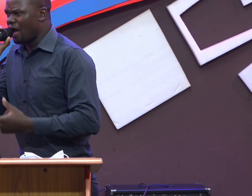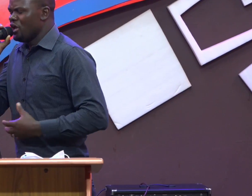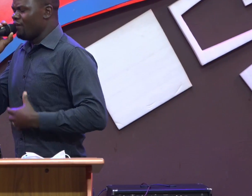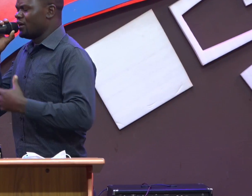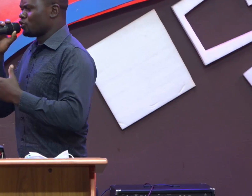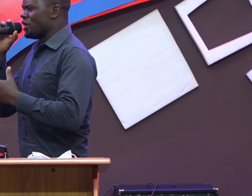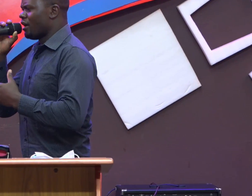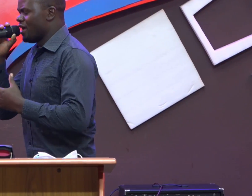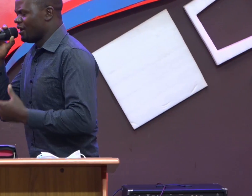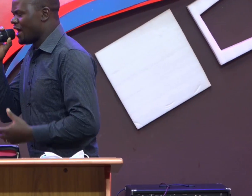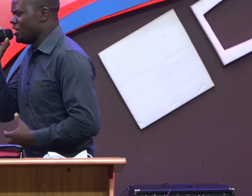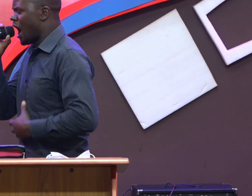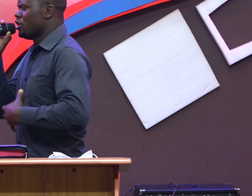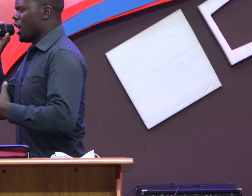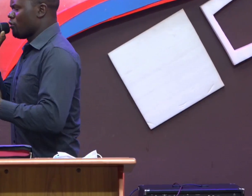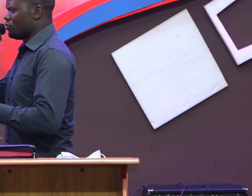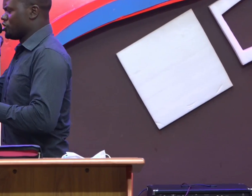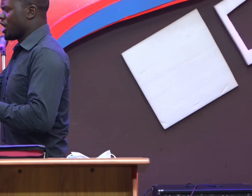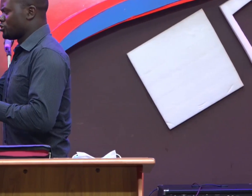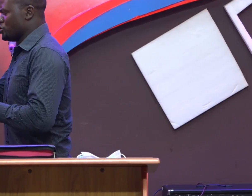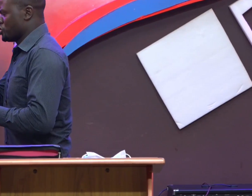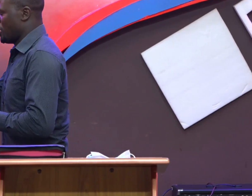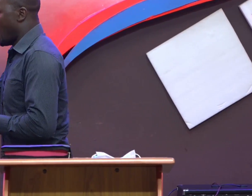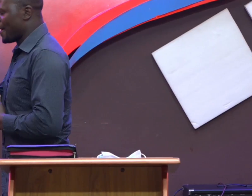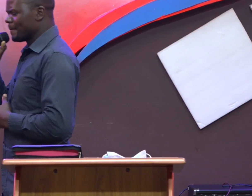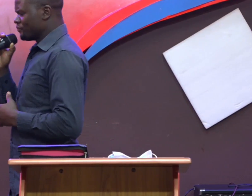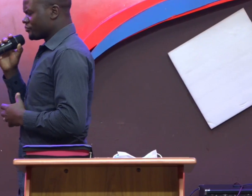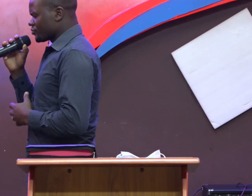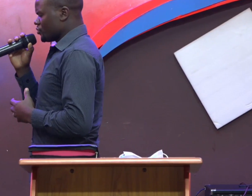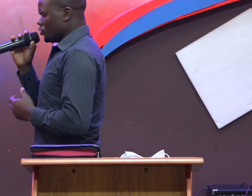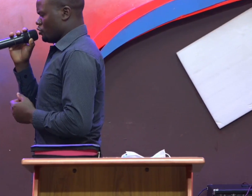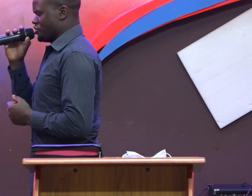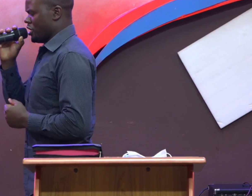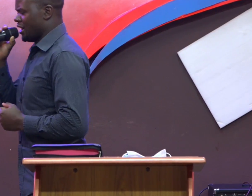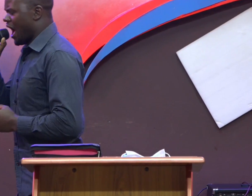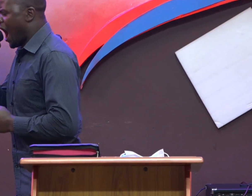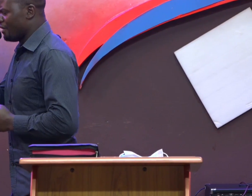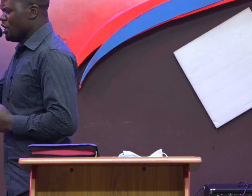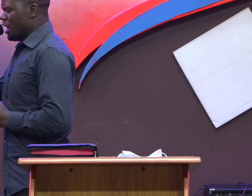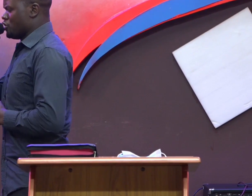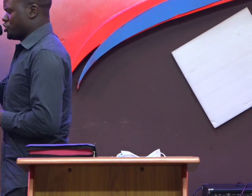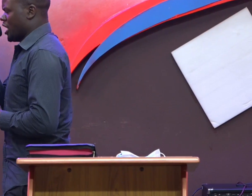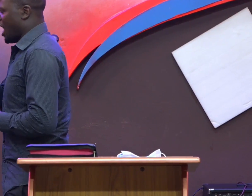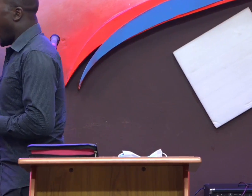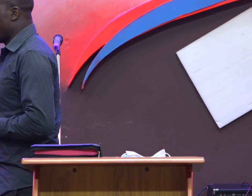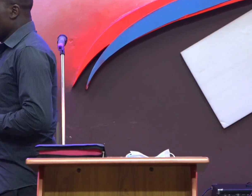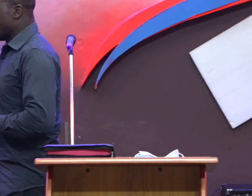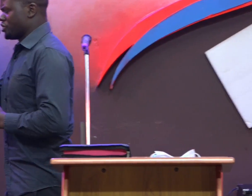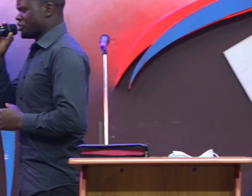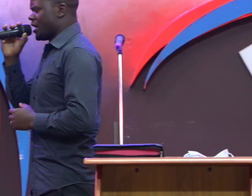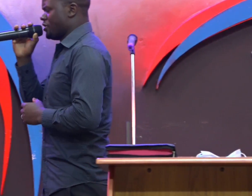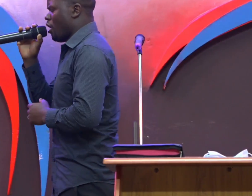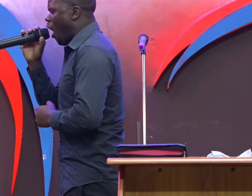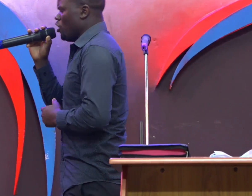of life, heavenly Queen of heaven and earth, that when we stand to share, we share life, that we share love.